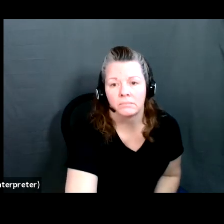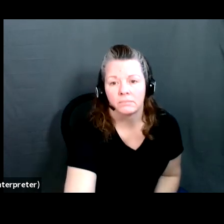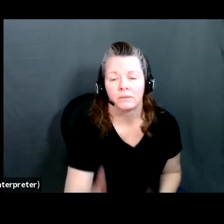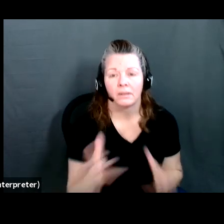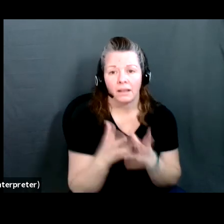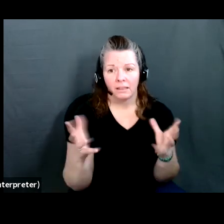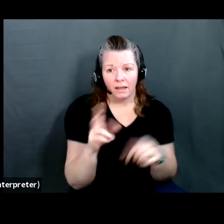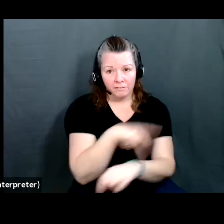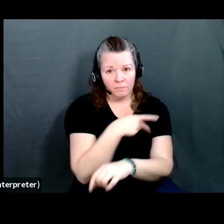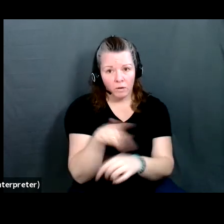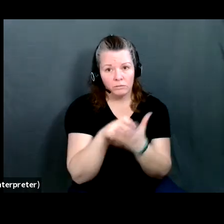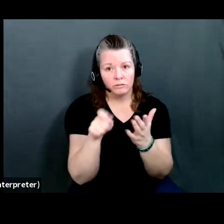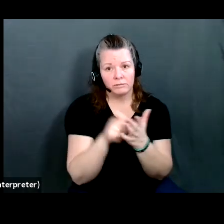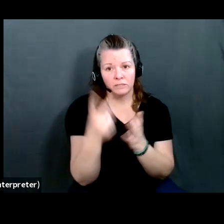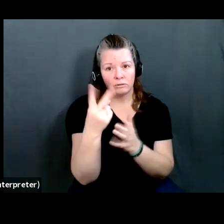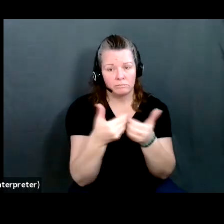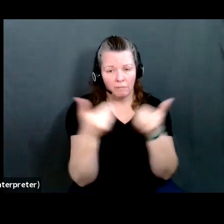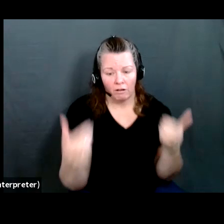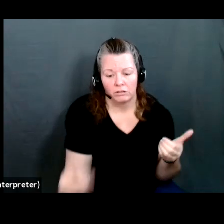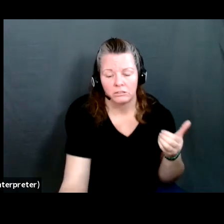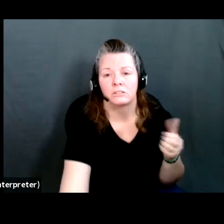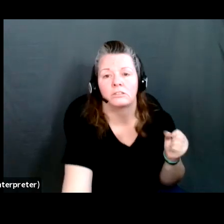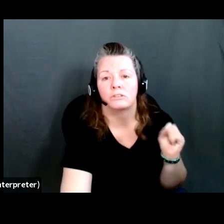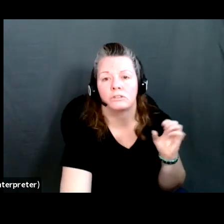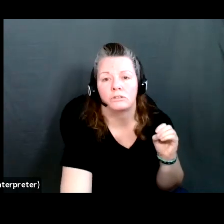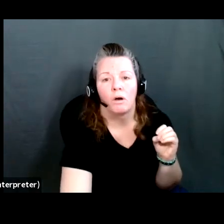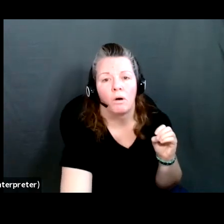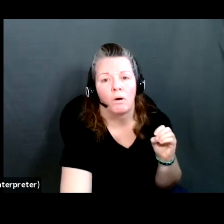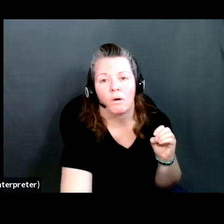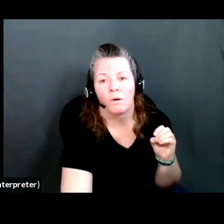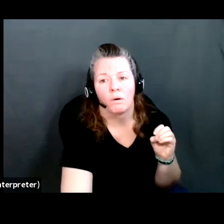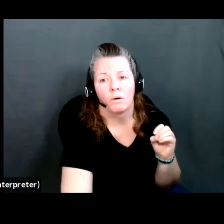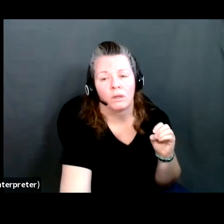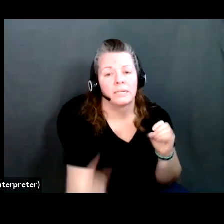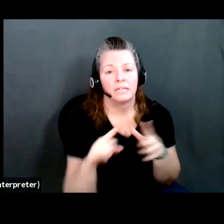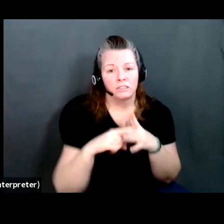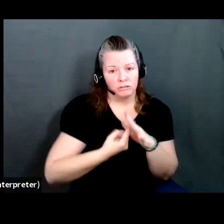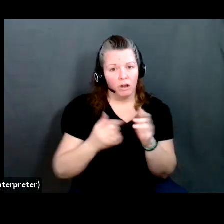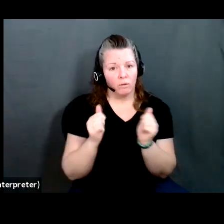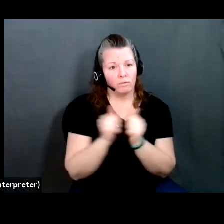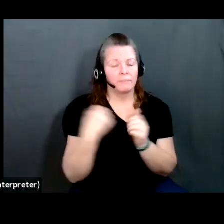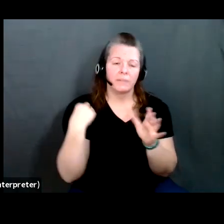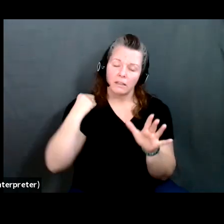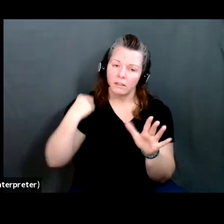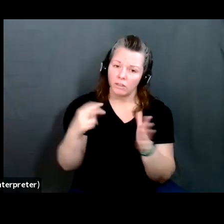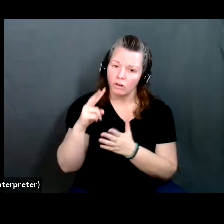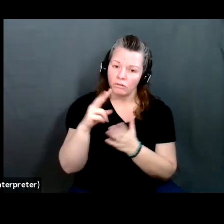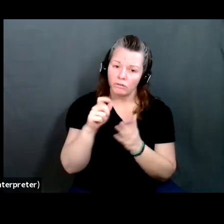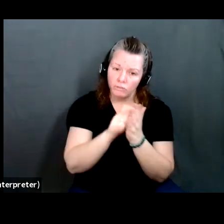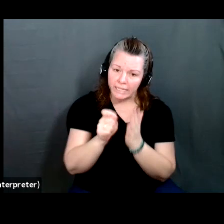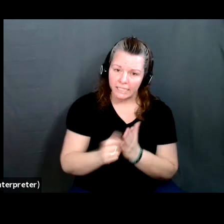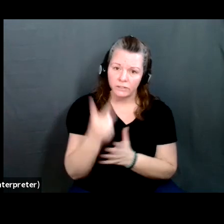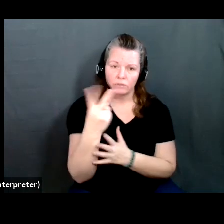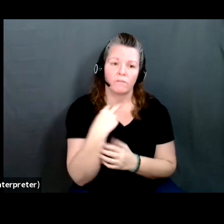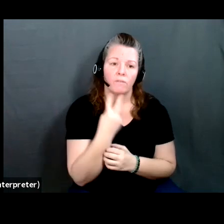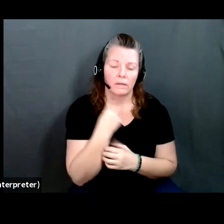two parts. And so I'm just gonna start off with, they're written in two voices,